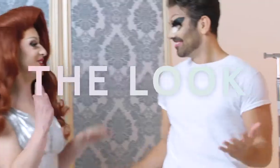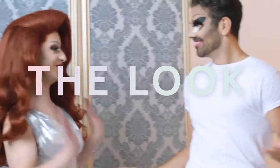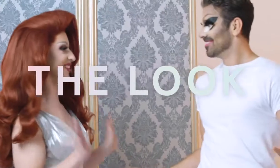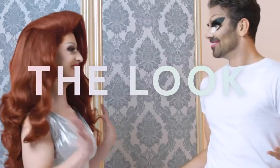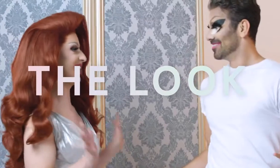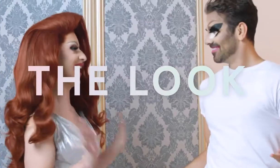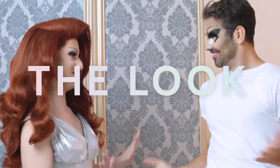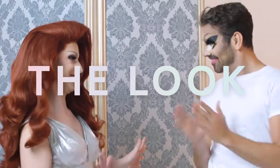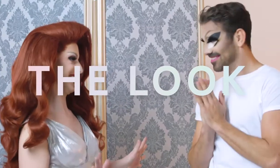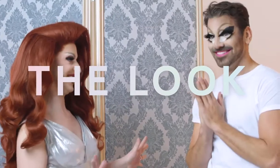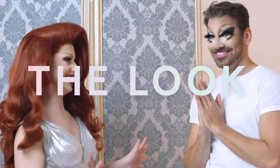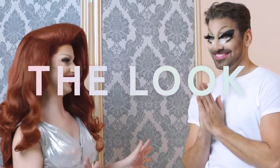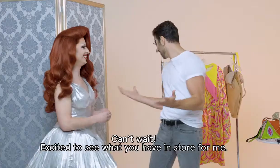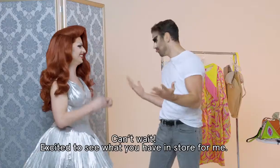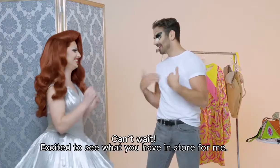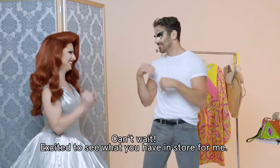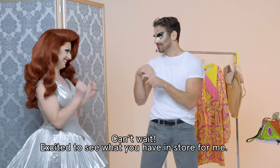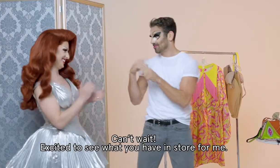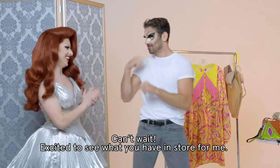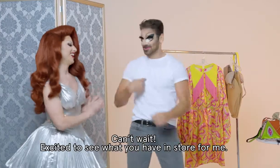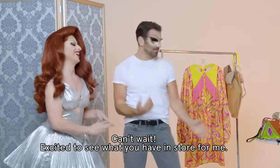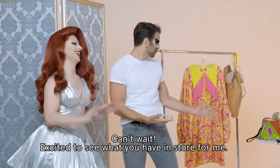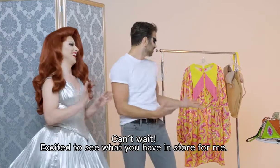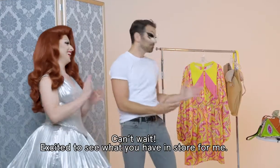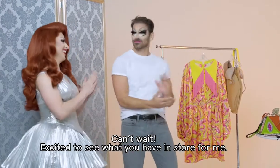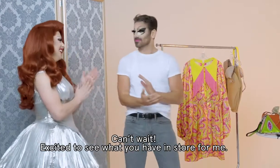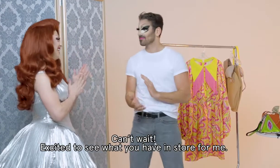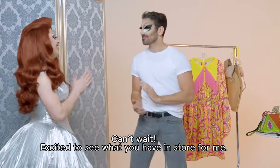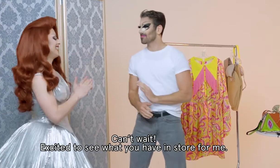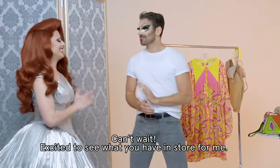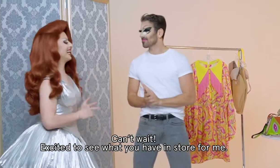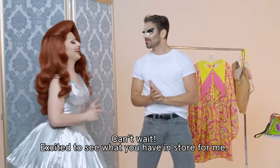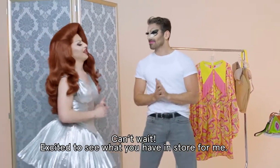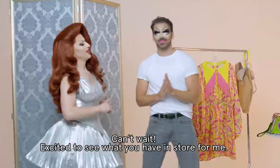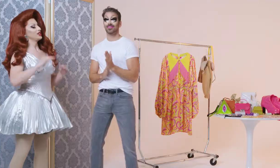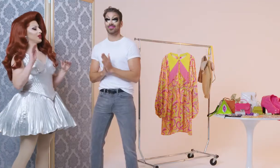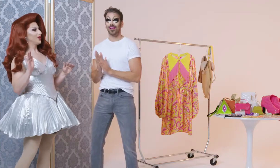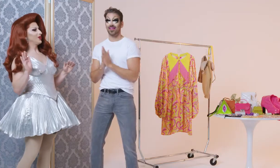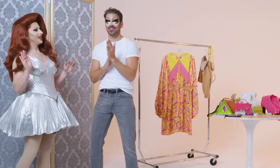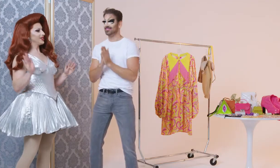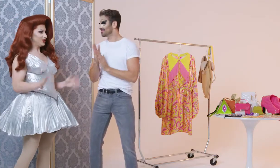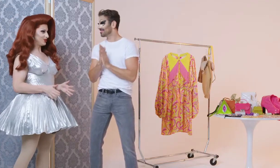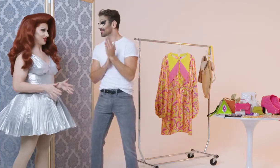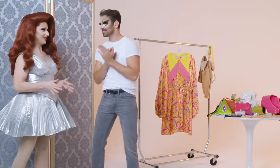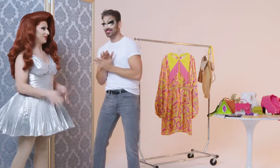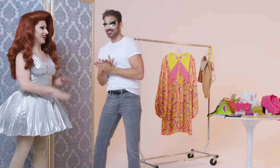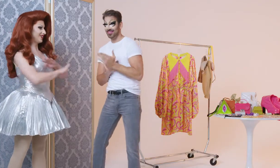You look so happy already. Can't wait. Excited to see what you have in store for me. Yeah, so usually we have a